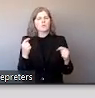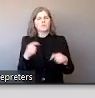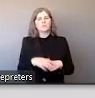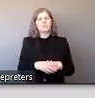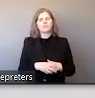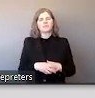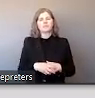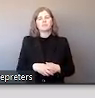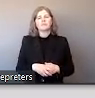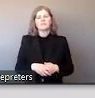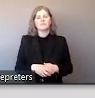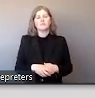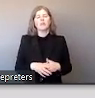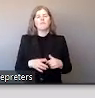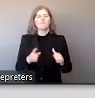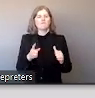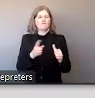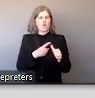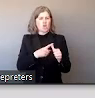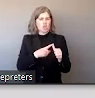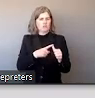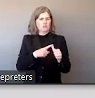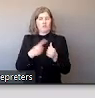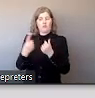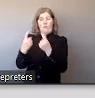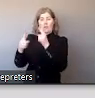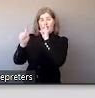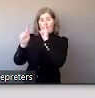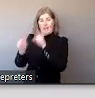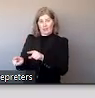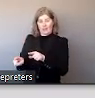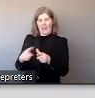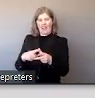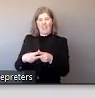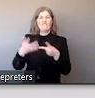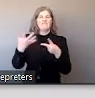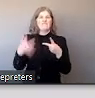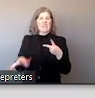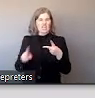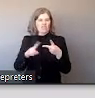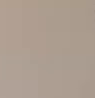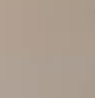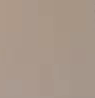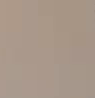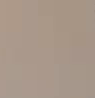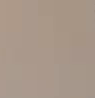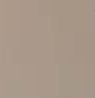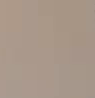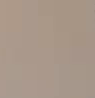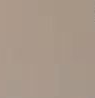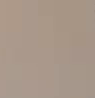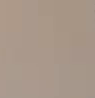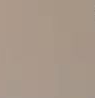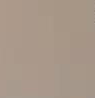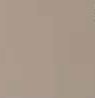the Q&A, Brianna, and then we can just show this as a trailer at the end of the press